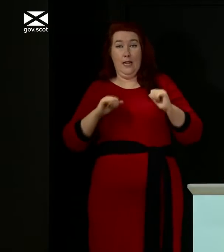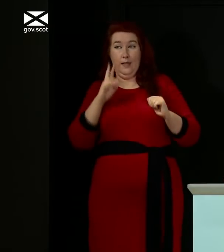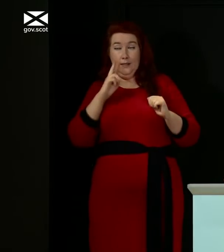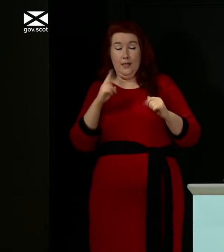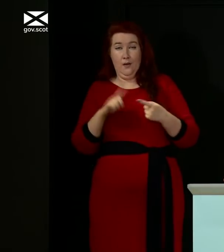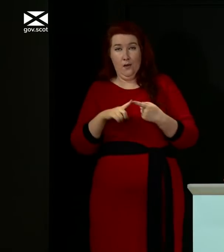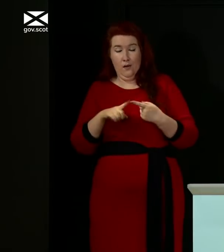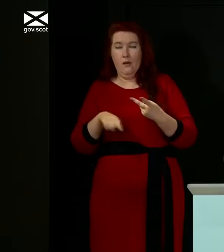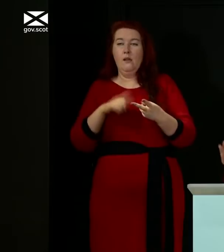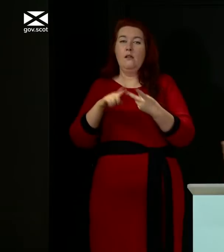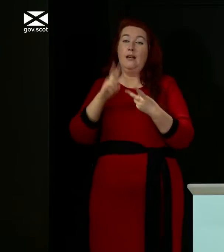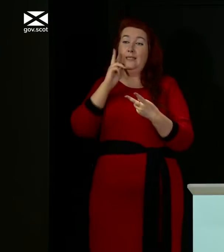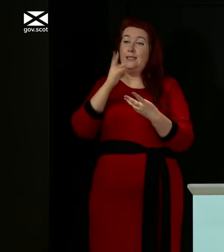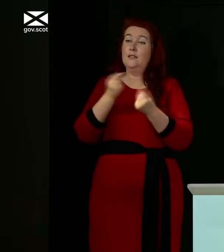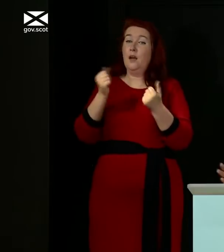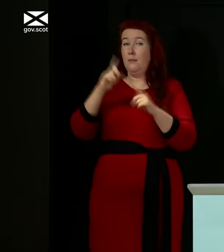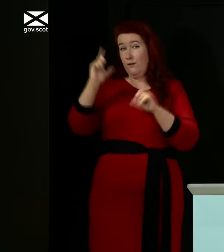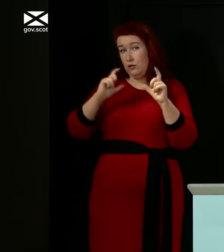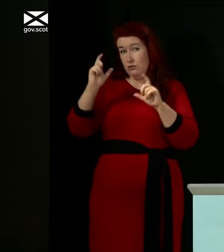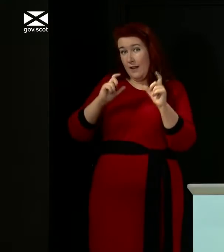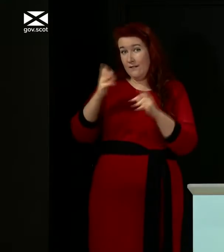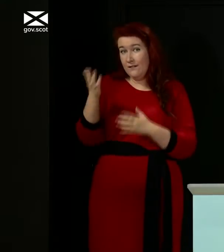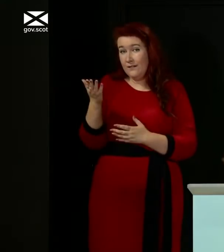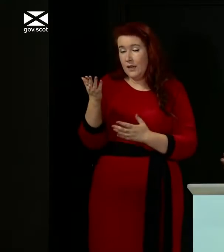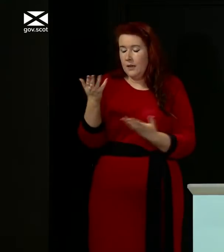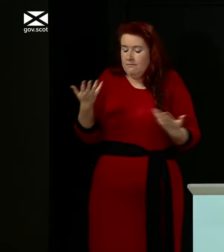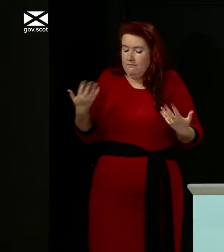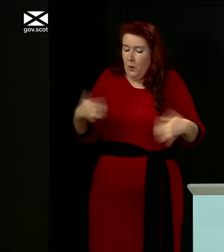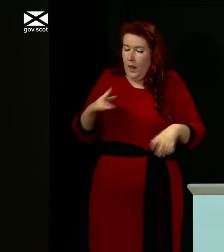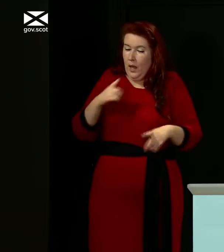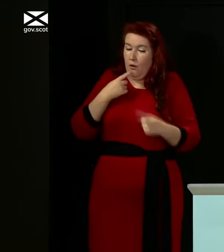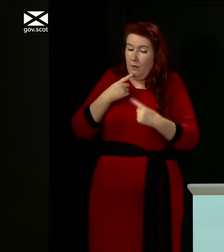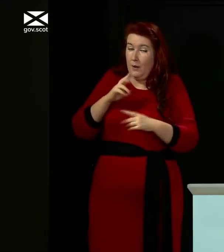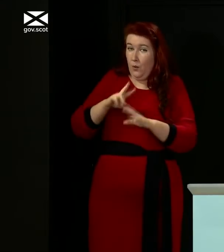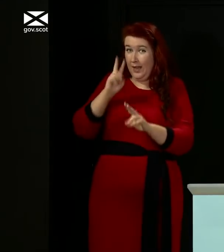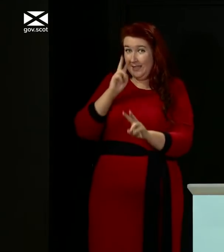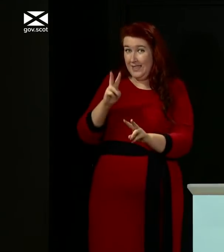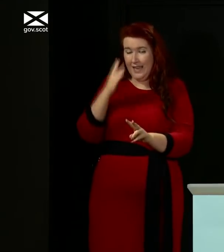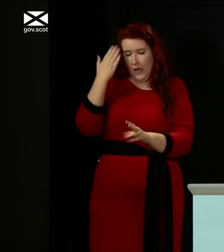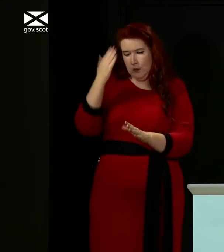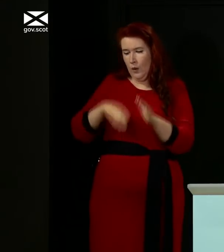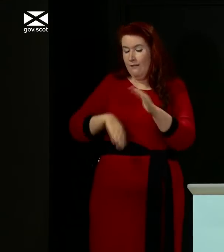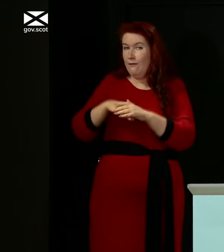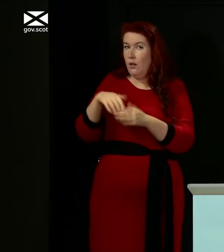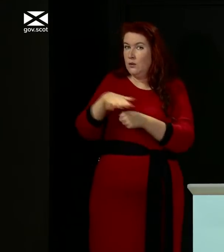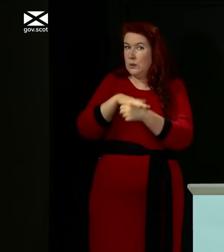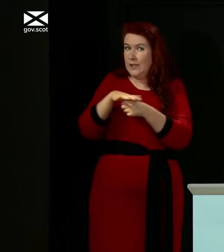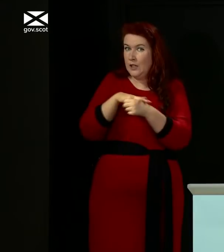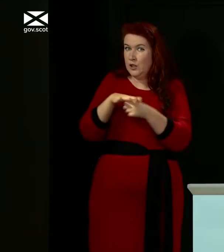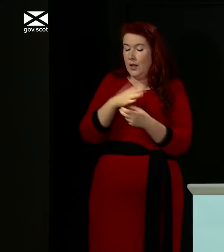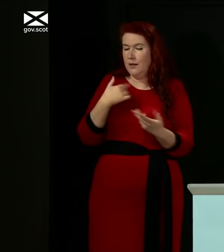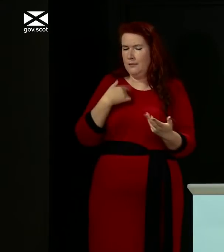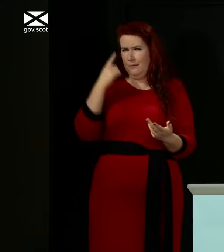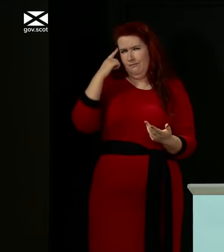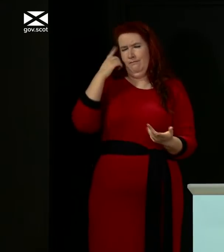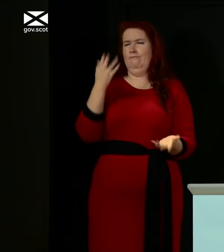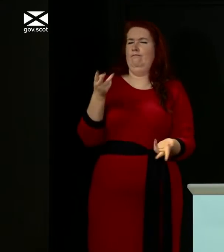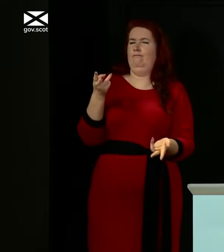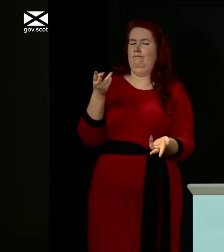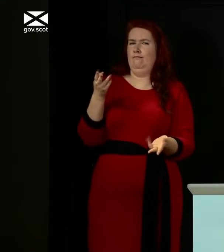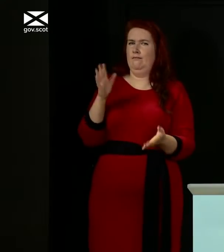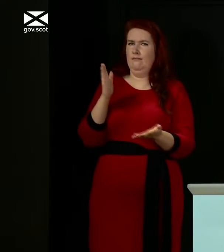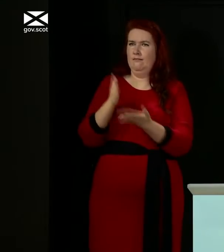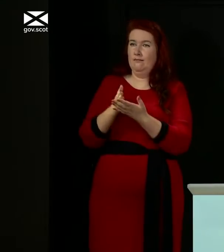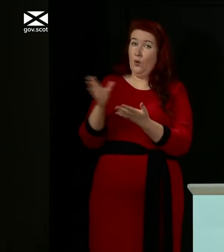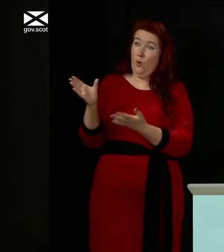seen some photographs, and I, can only comment on what I've seen. I don't know the full circumstances that would raise a question in my mind about whether all